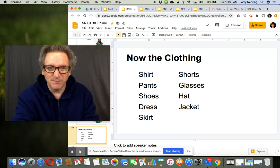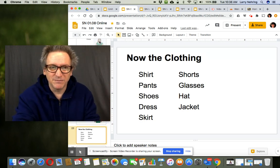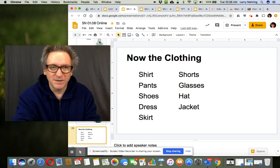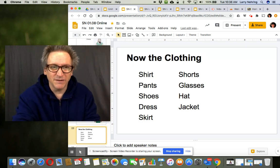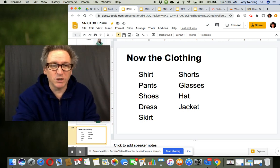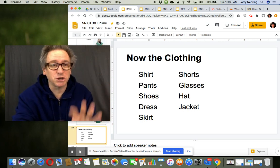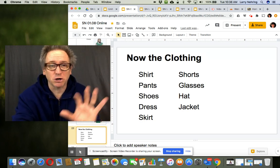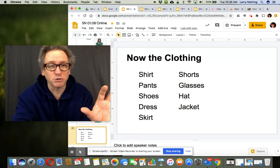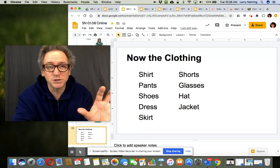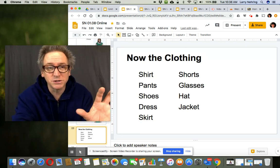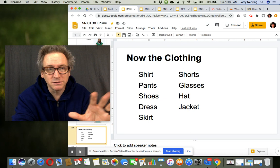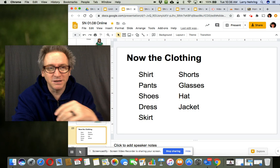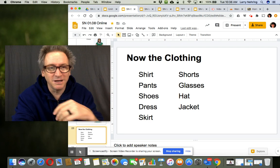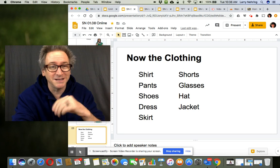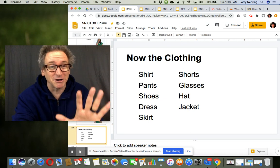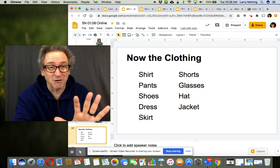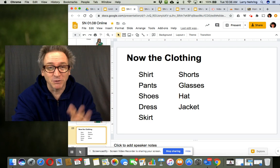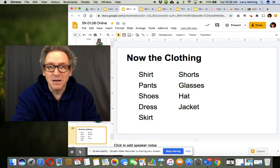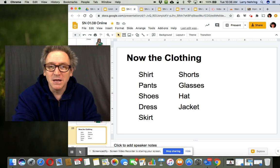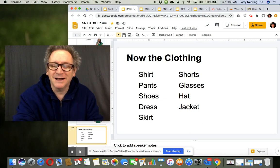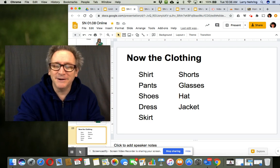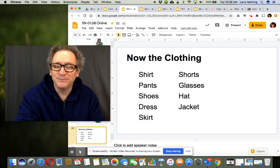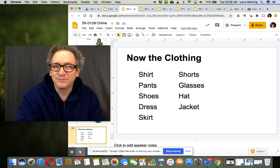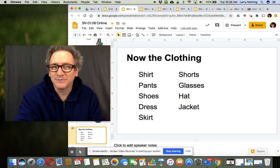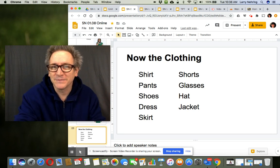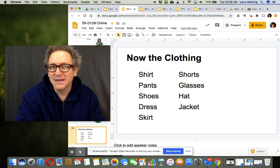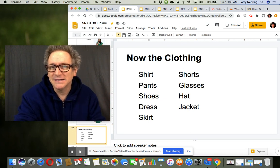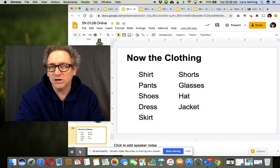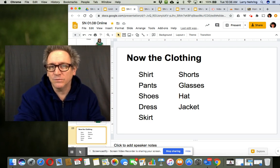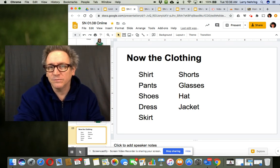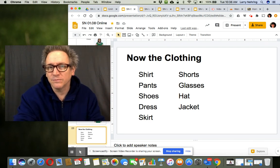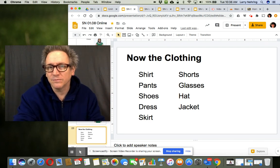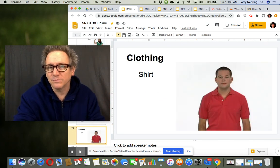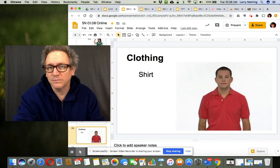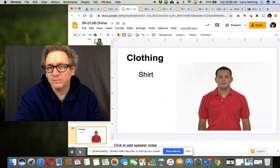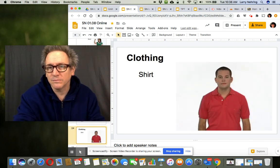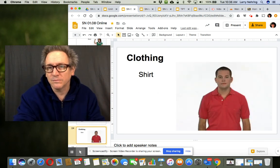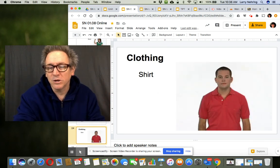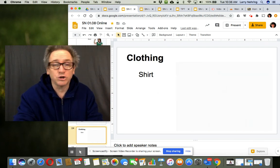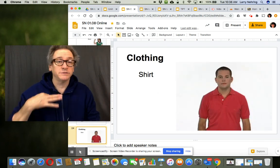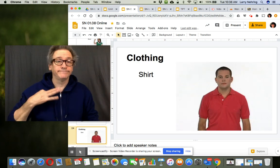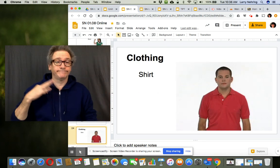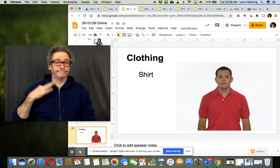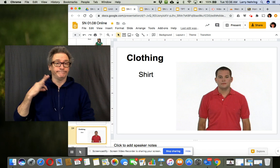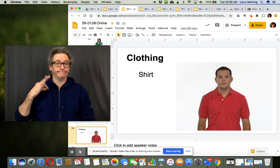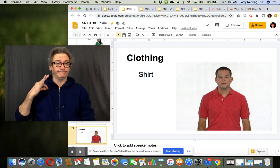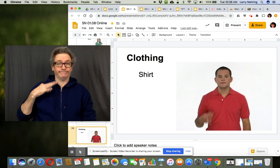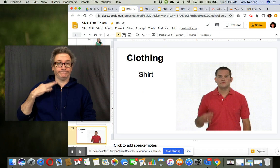If you want chartreuse, you're on your own. So Shirt,